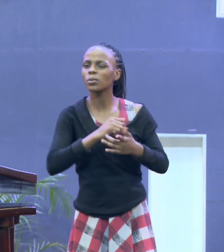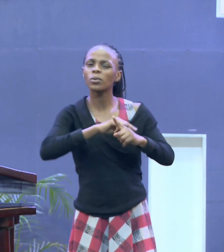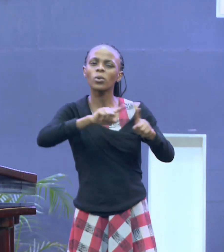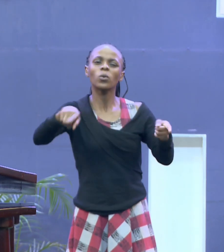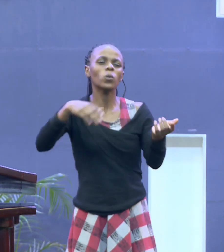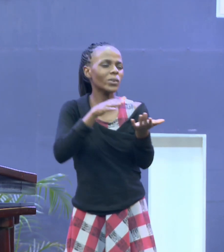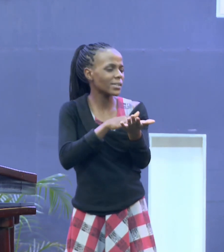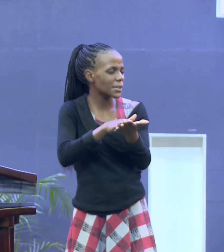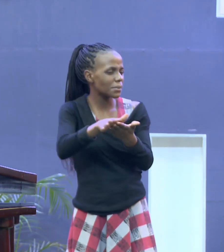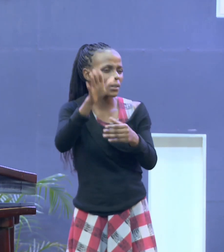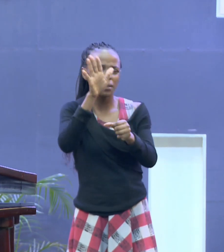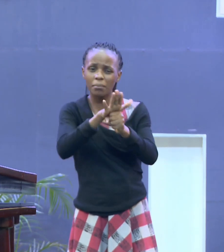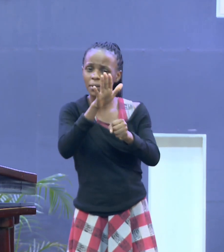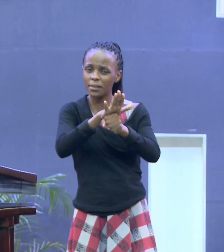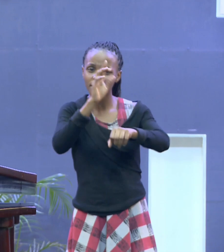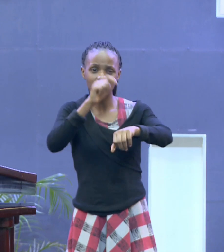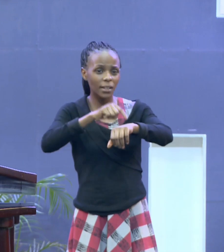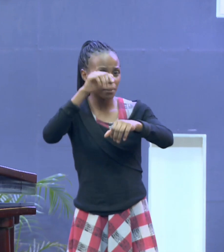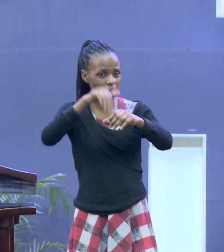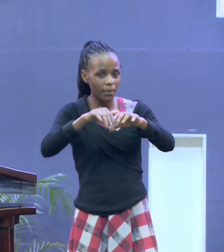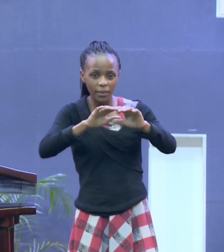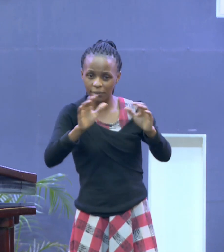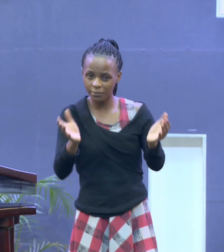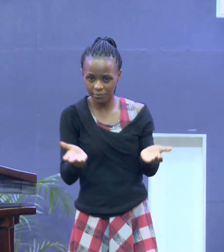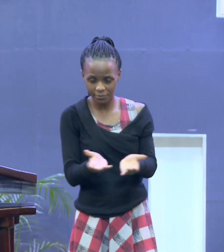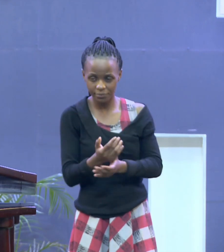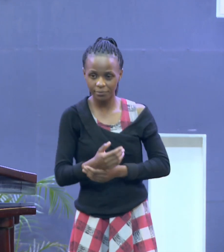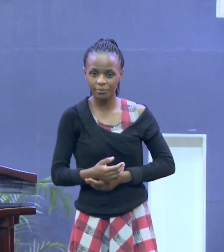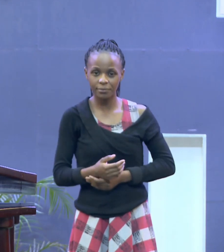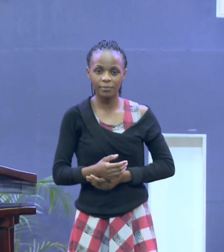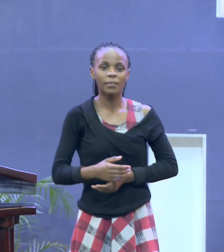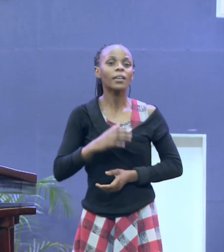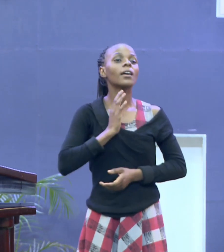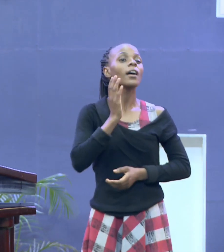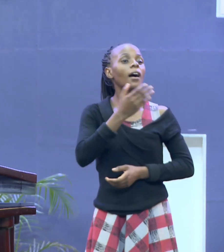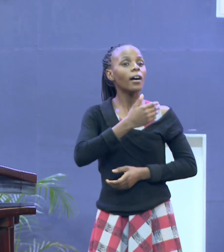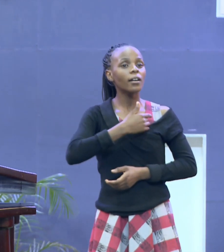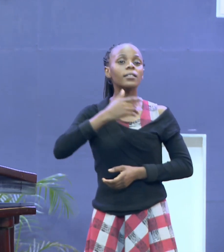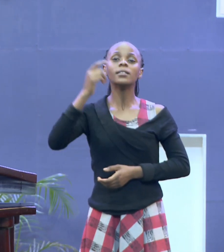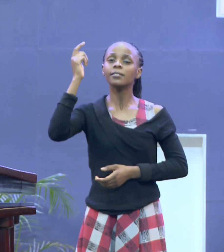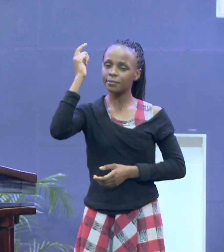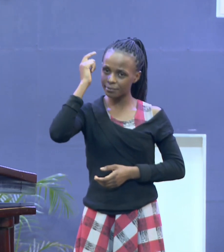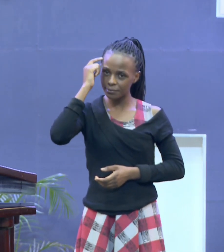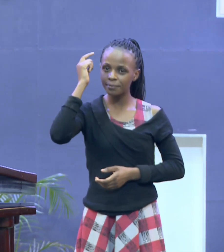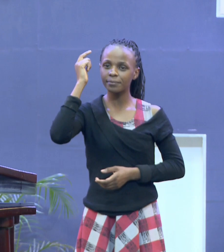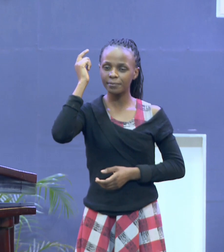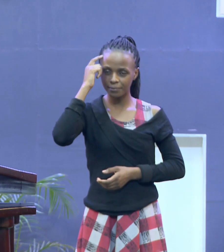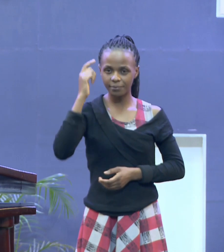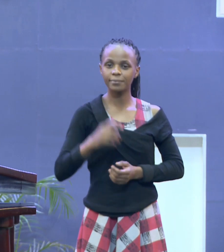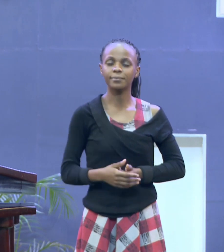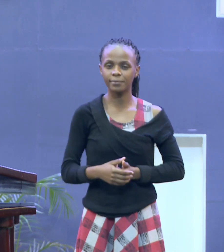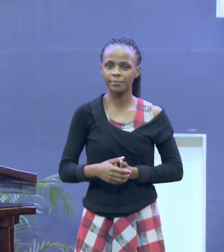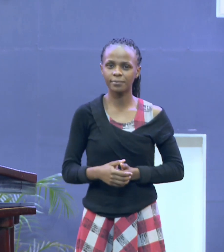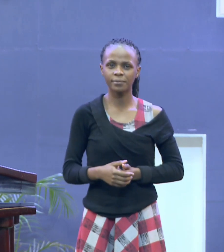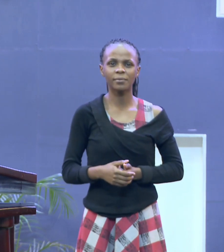time in that world. Na yoro kubanga twamale banga dene munseyo. Our minds and the walls as